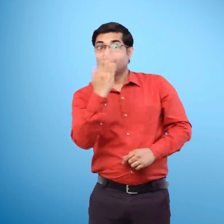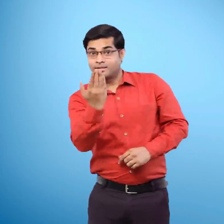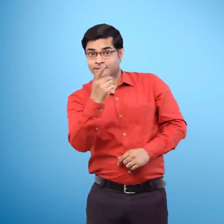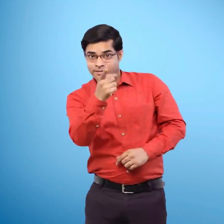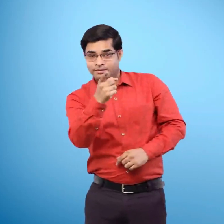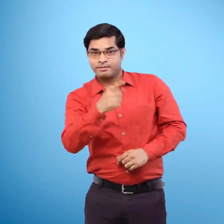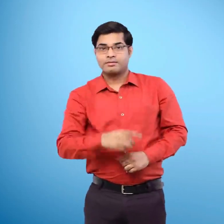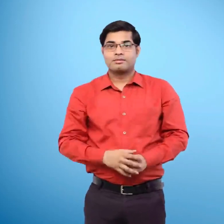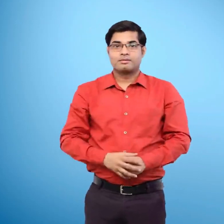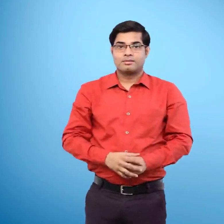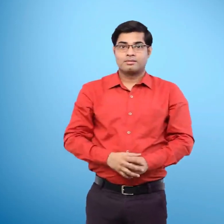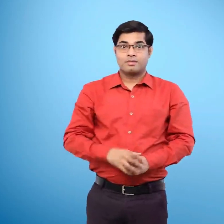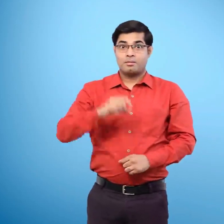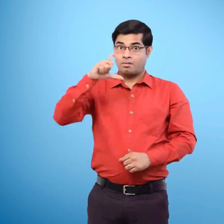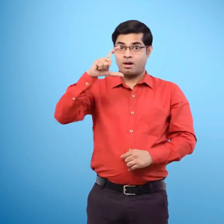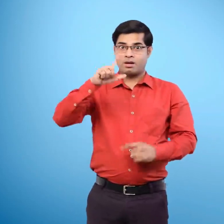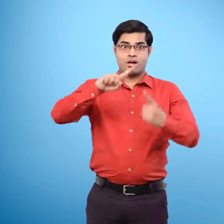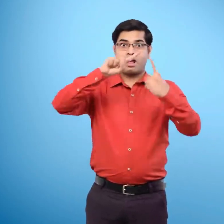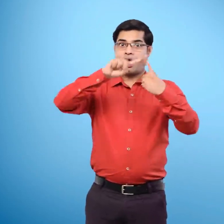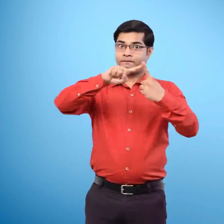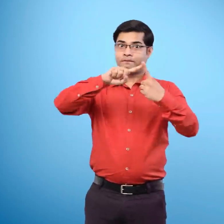Box 3. Capital EF.